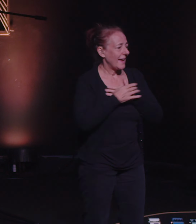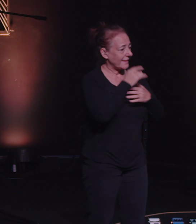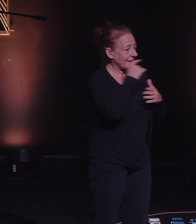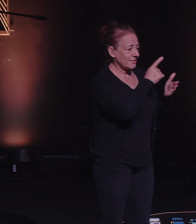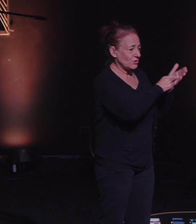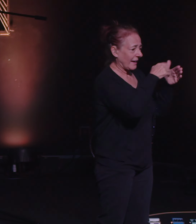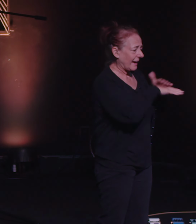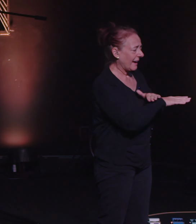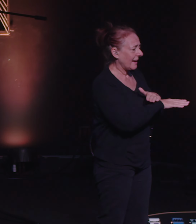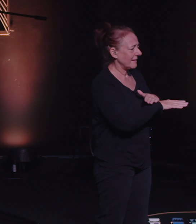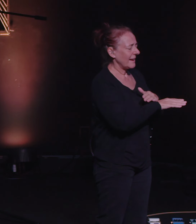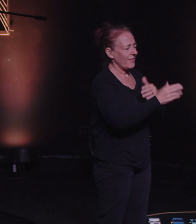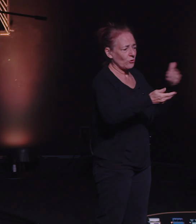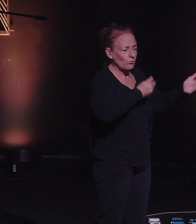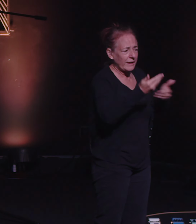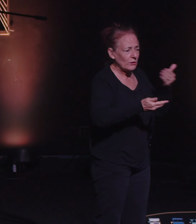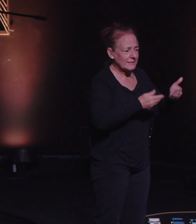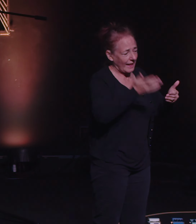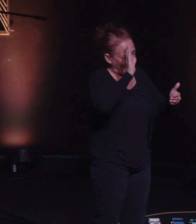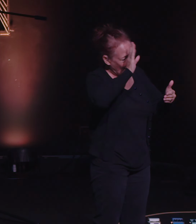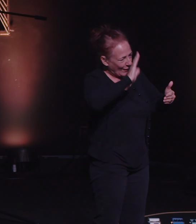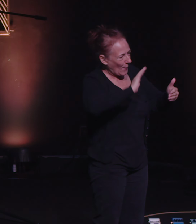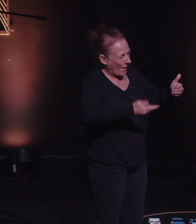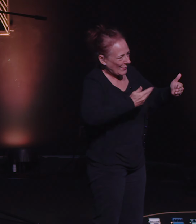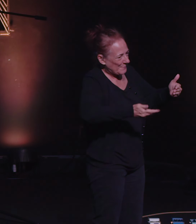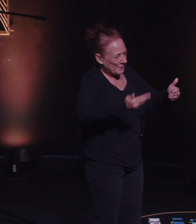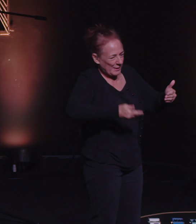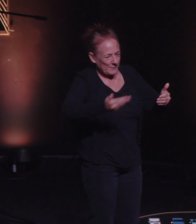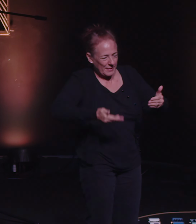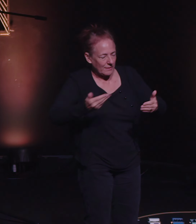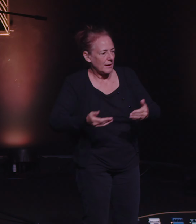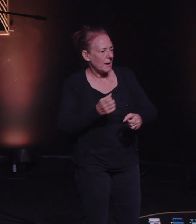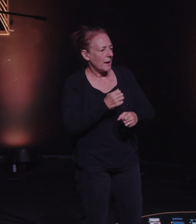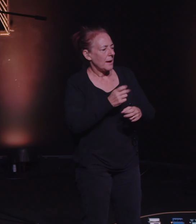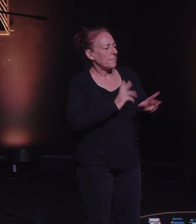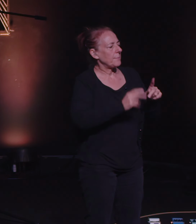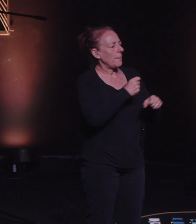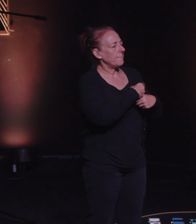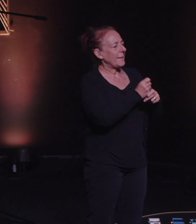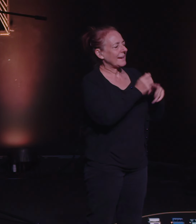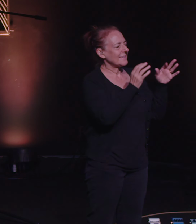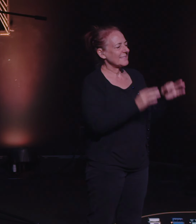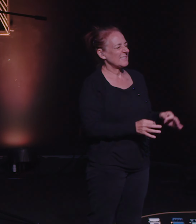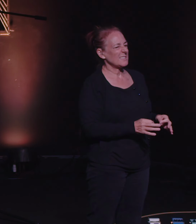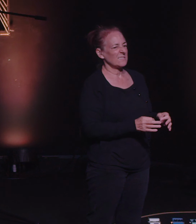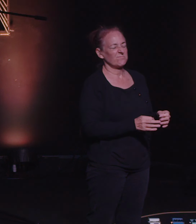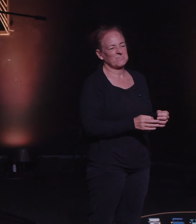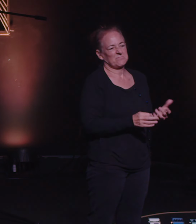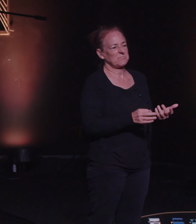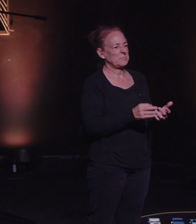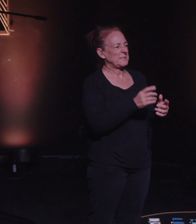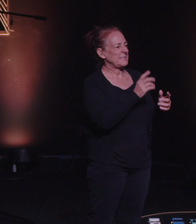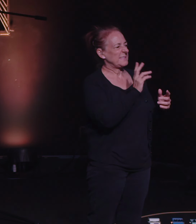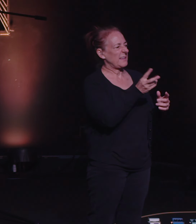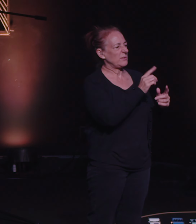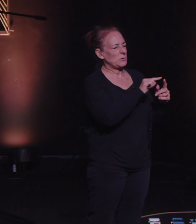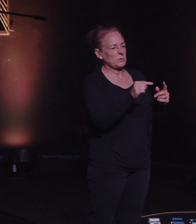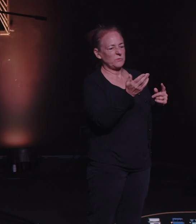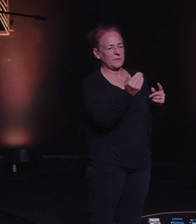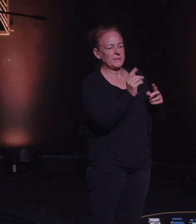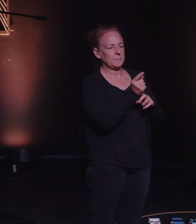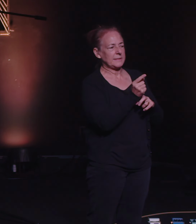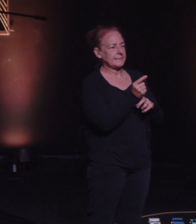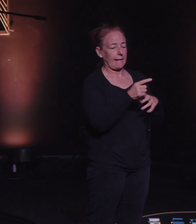in and ushers and greeters and all those, people make a decision about church 7 to 15 minutes within being at a